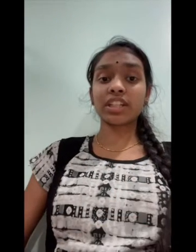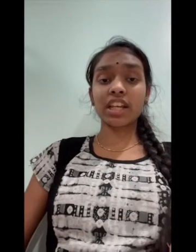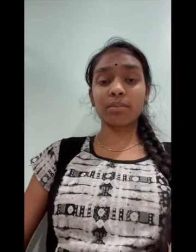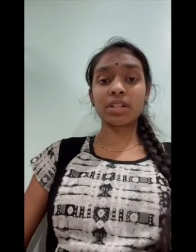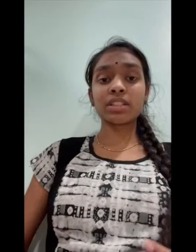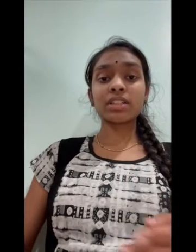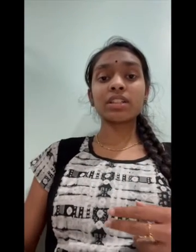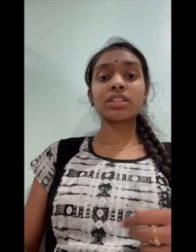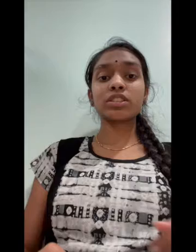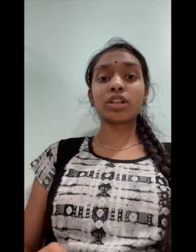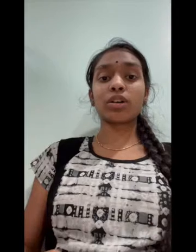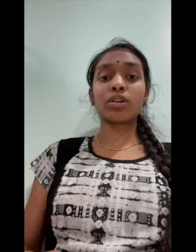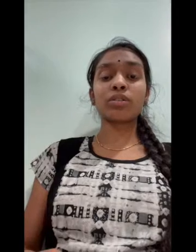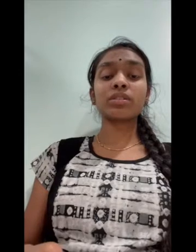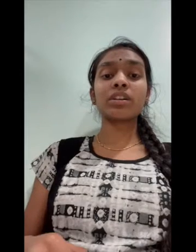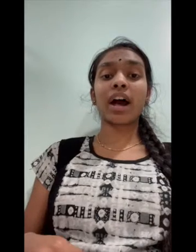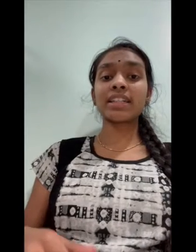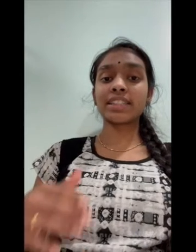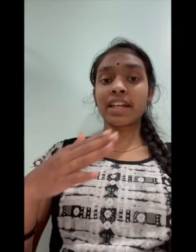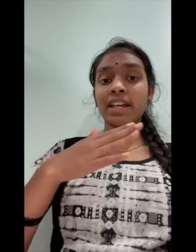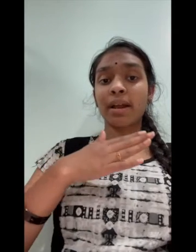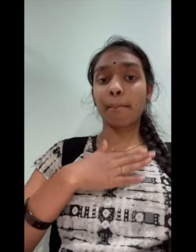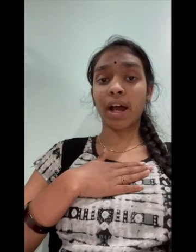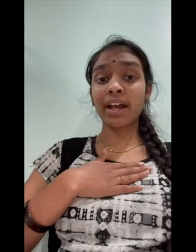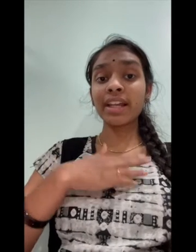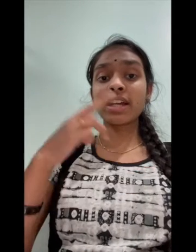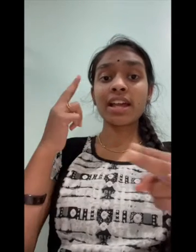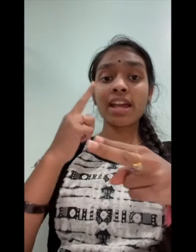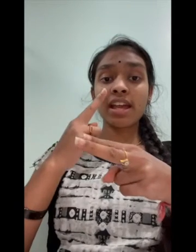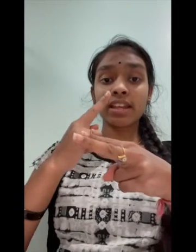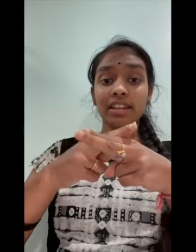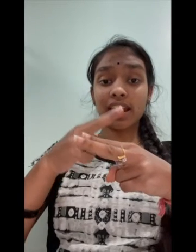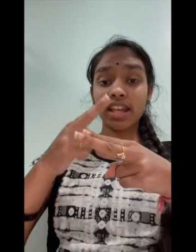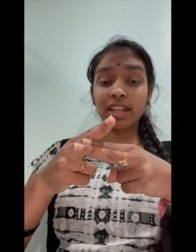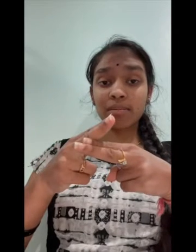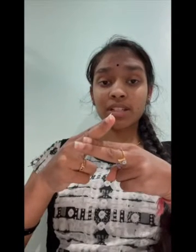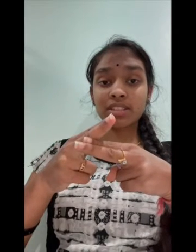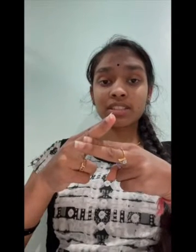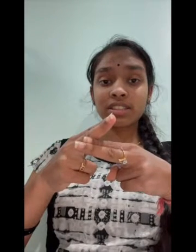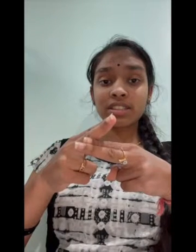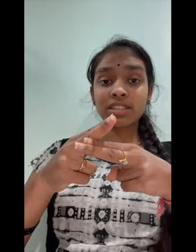name? So I say my name,